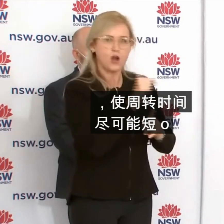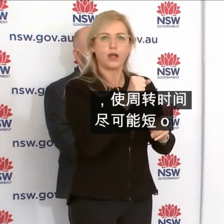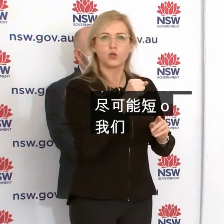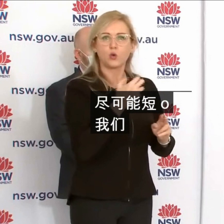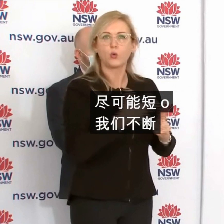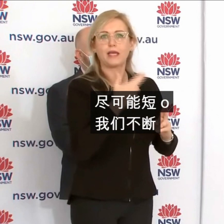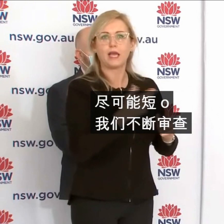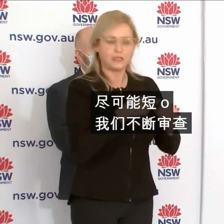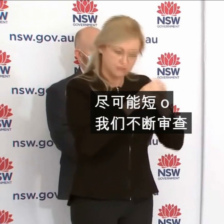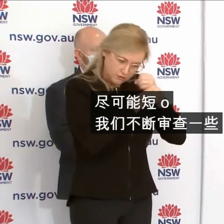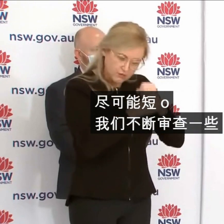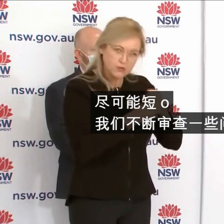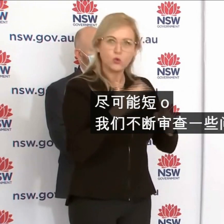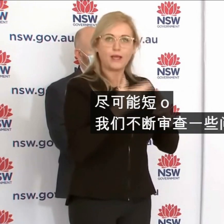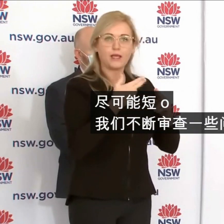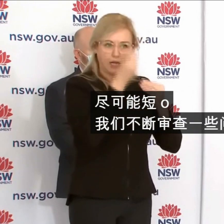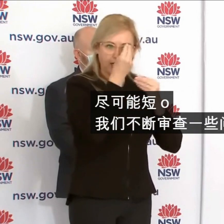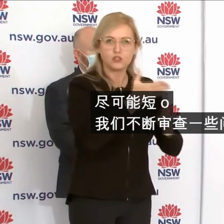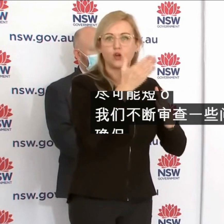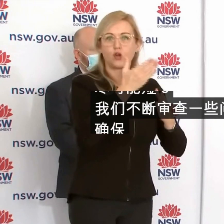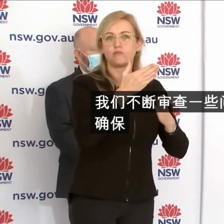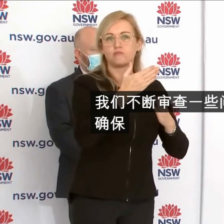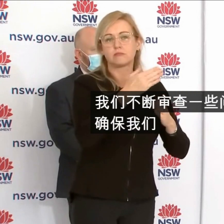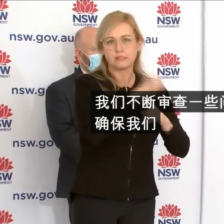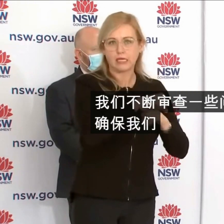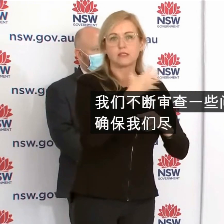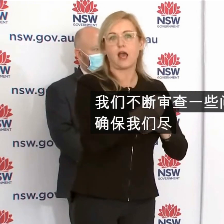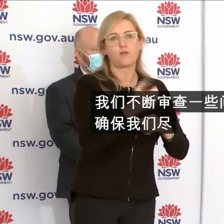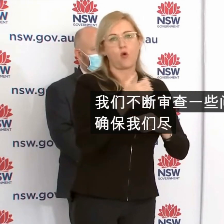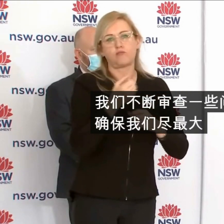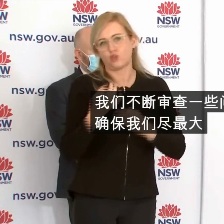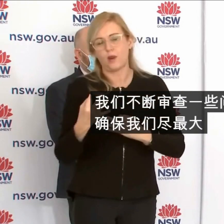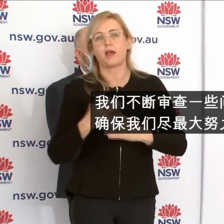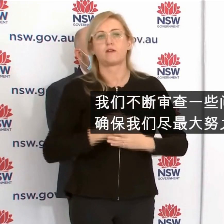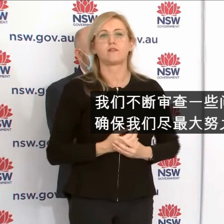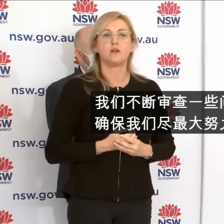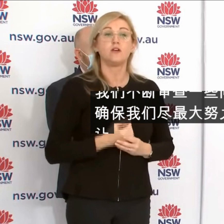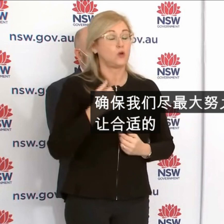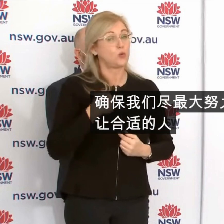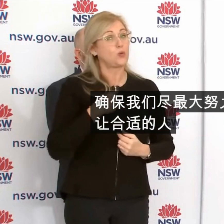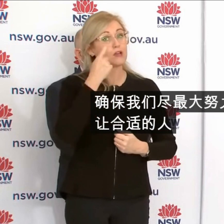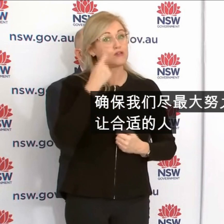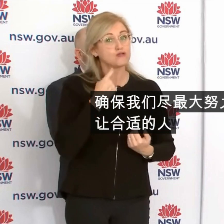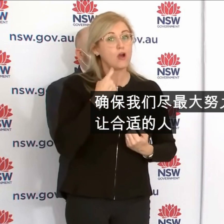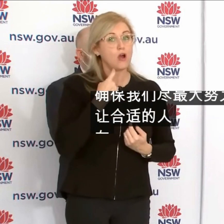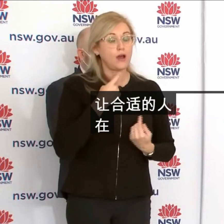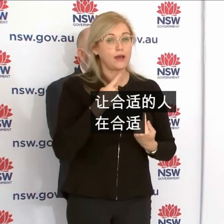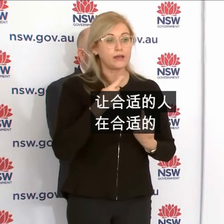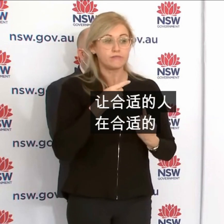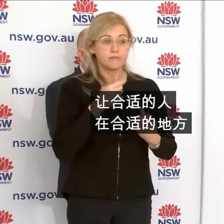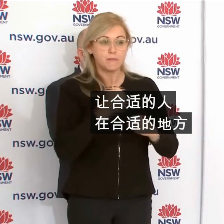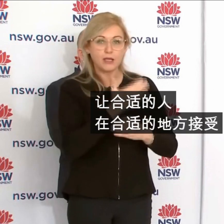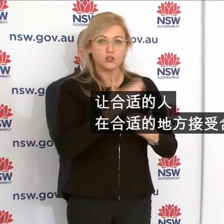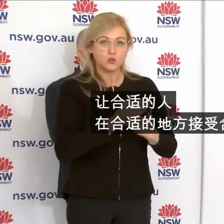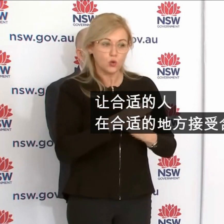So there are issues that we're constantly reviewing and making sure that we do our best to get the right people